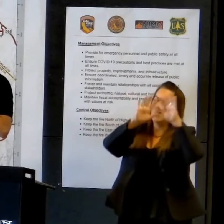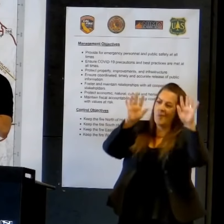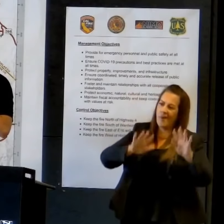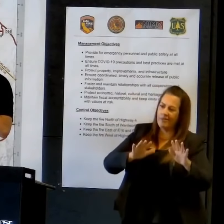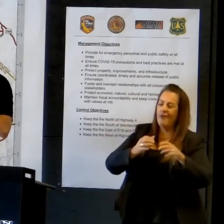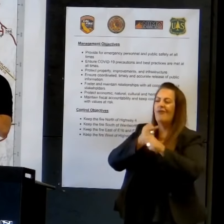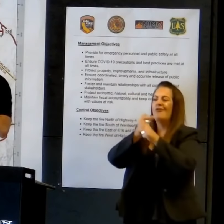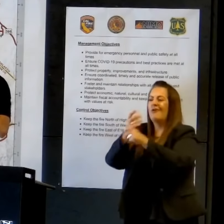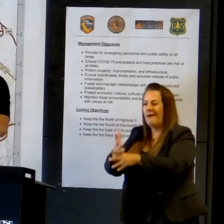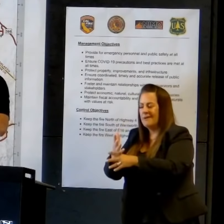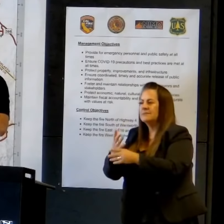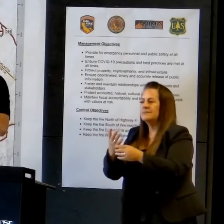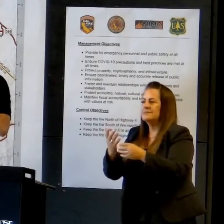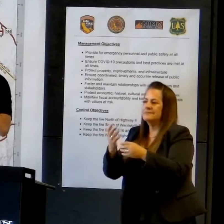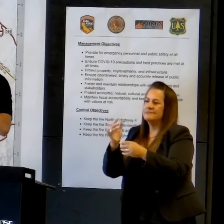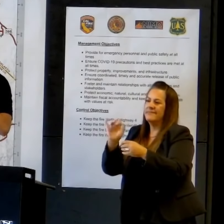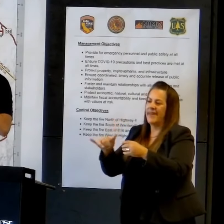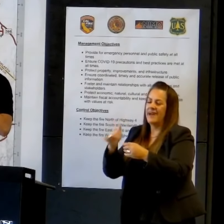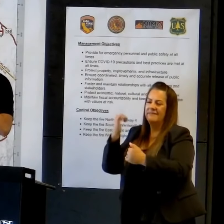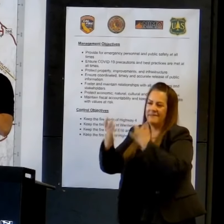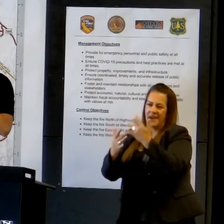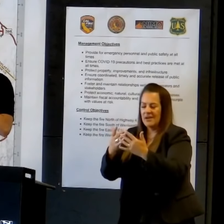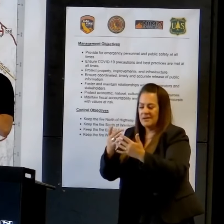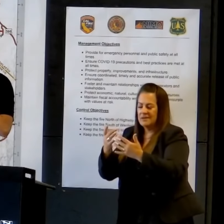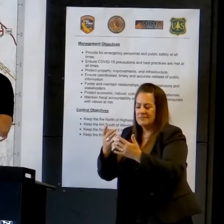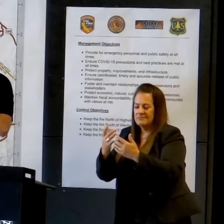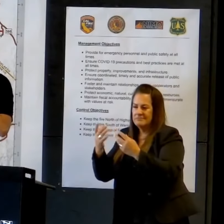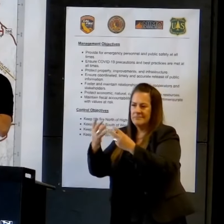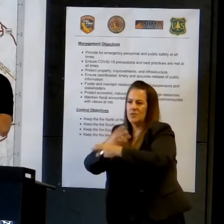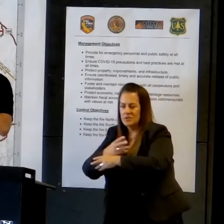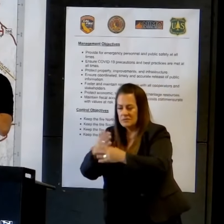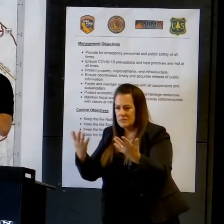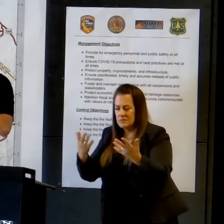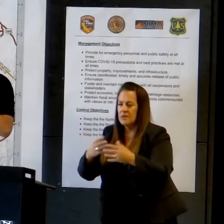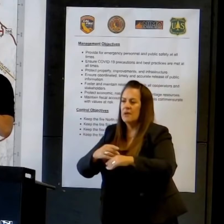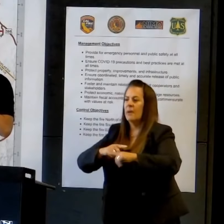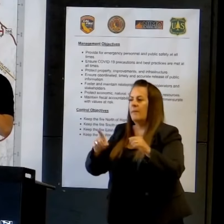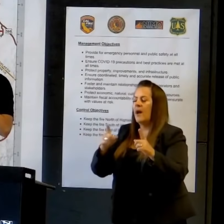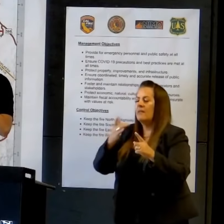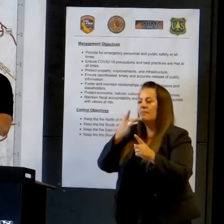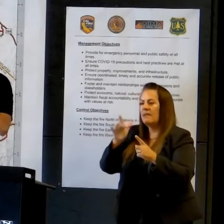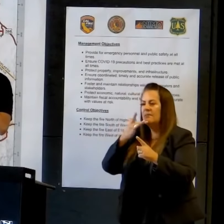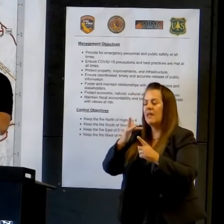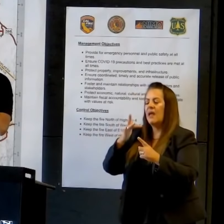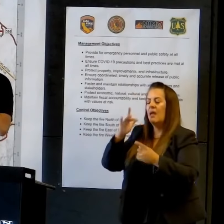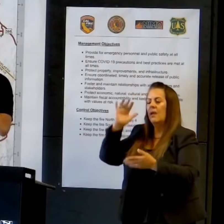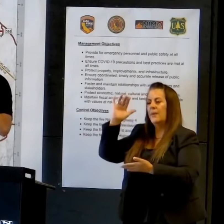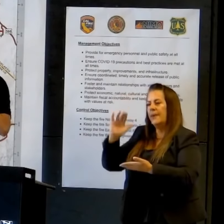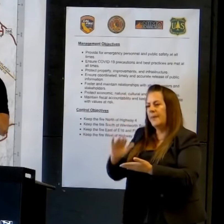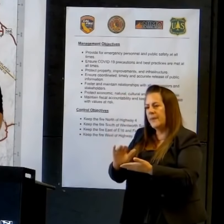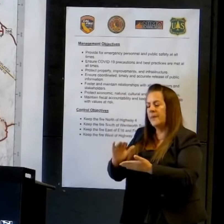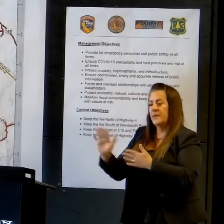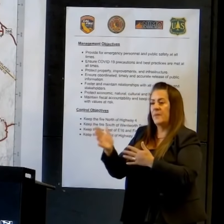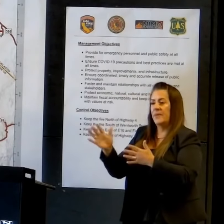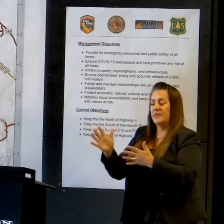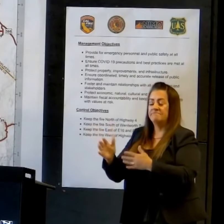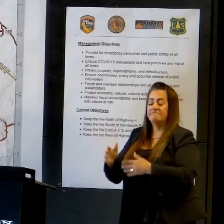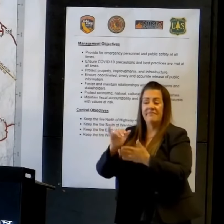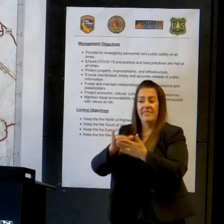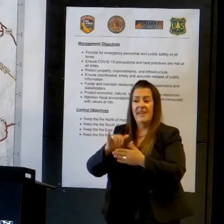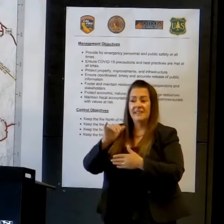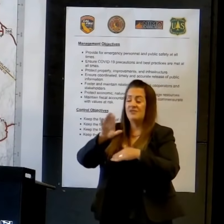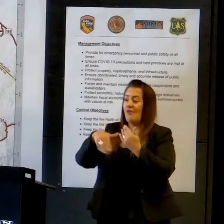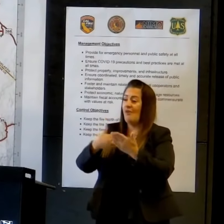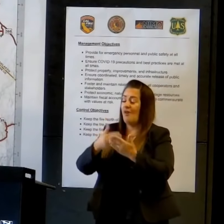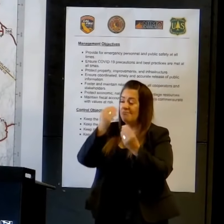for the last couple of days, are going to be mitigated by much lighter winds across the fire. And that's your weather update for